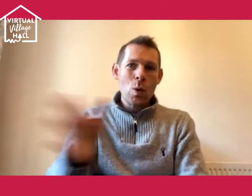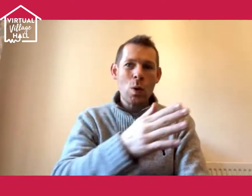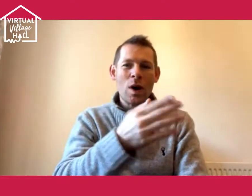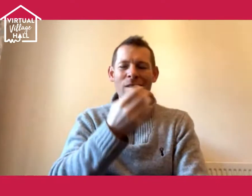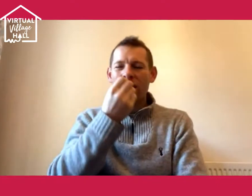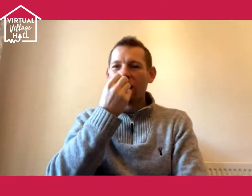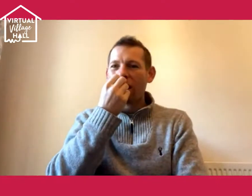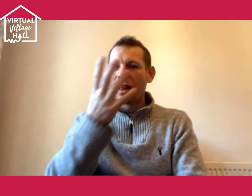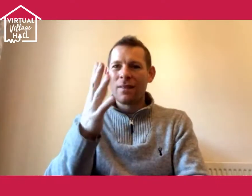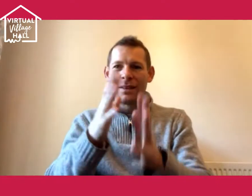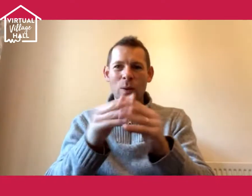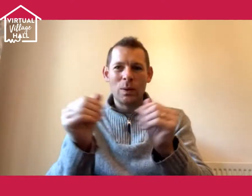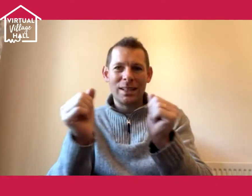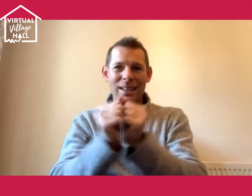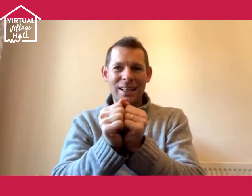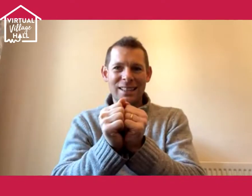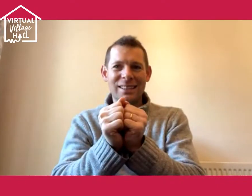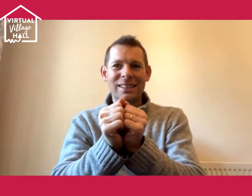And hopefully everyone has a lovely weekend.